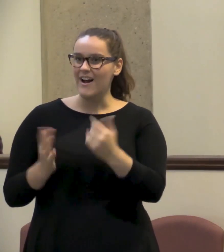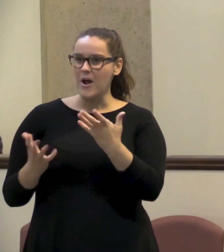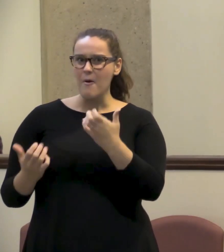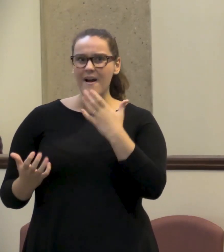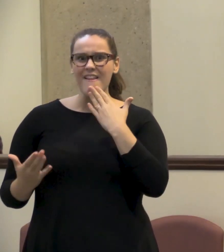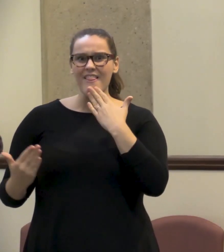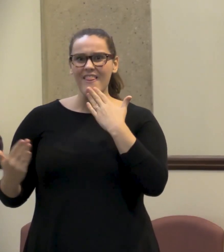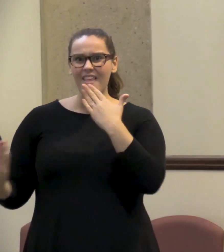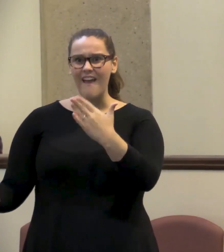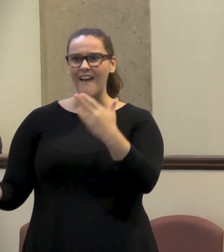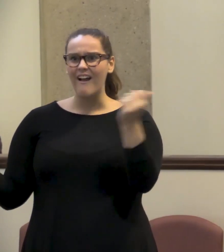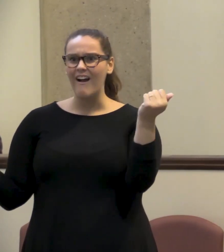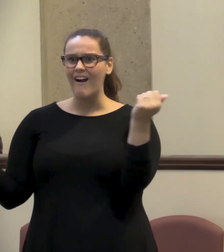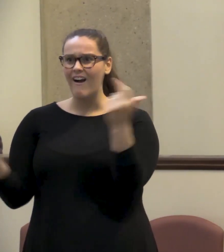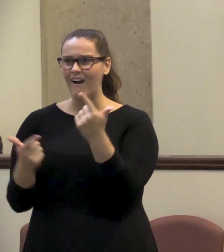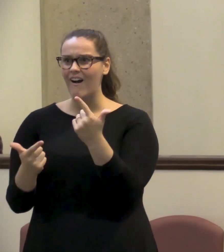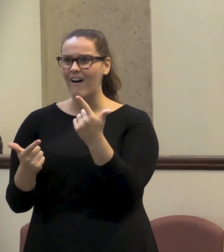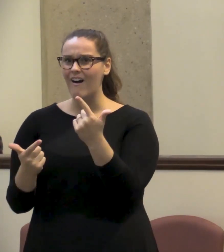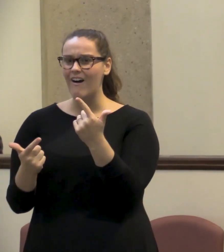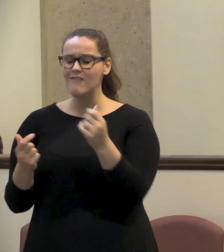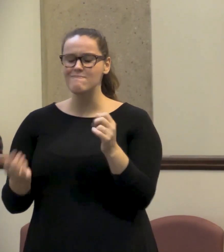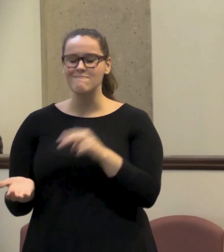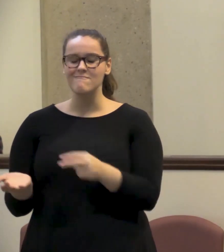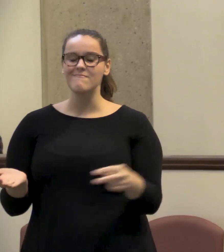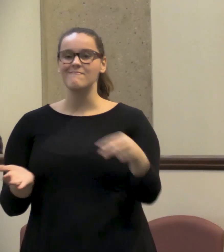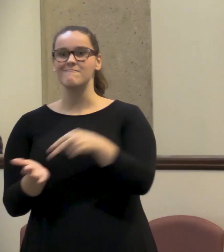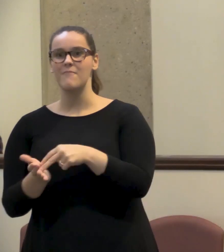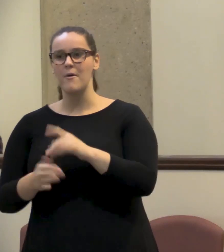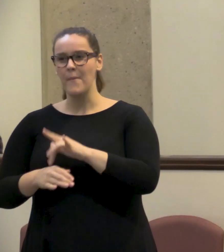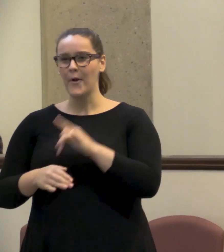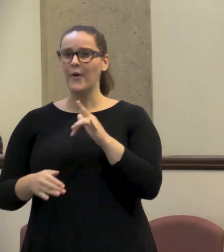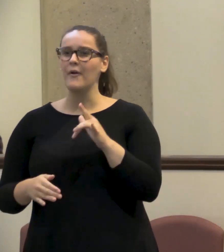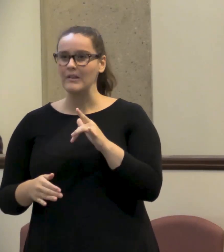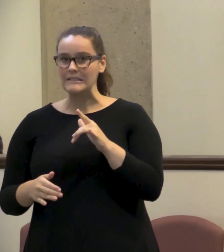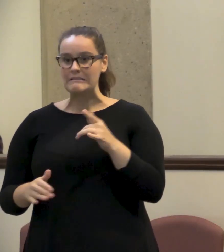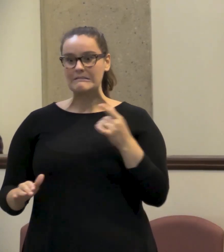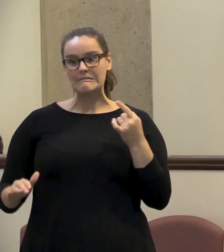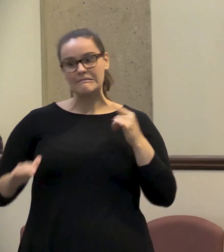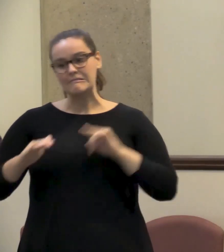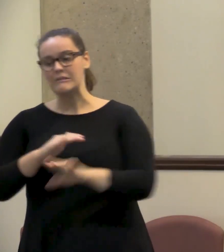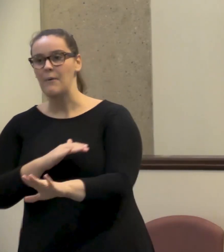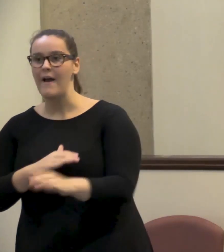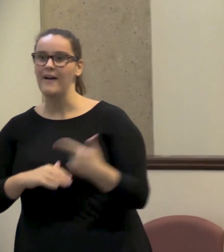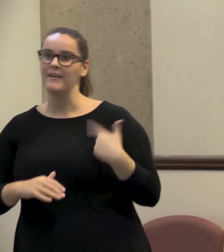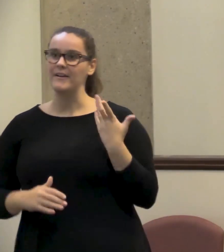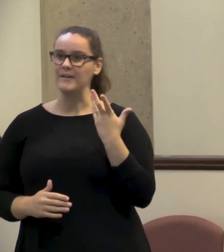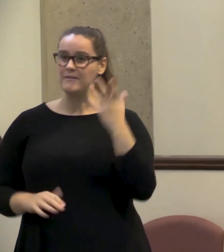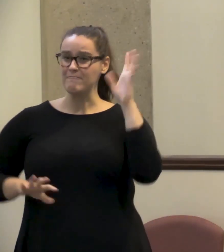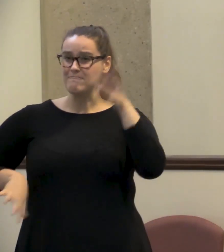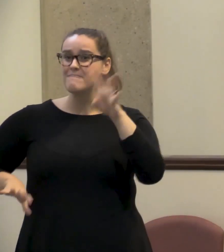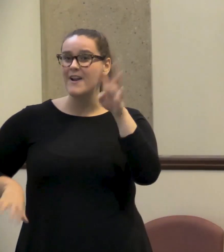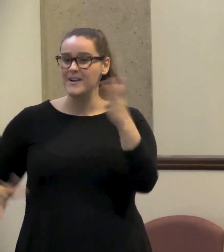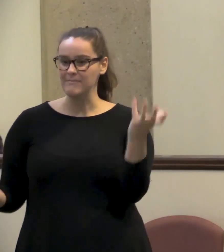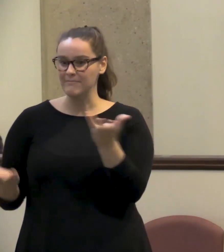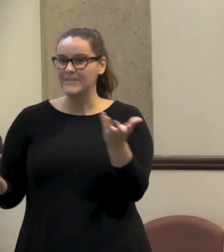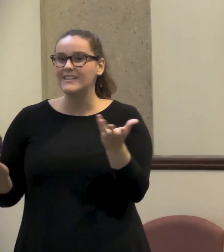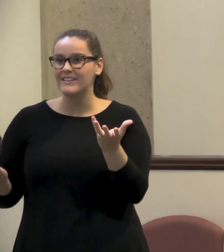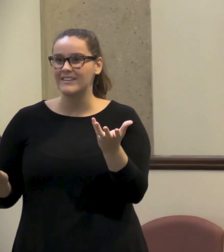salute everybody who got up early to brave the rains to be here.